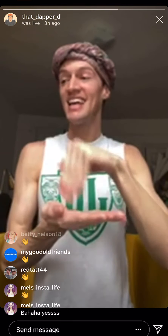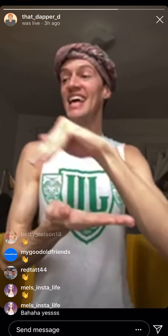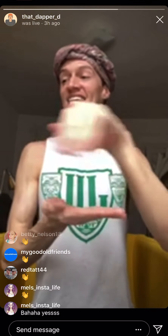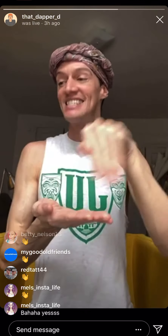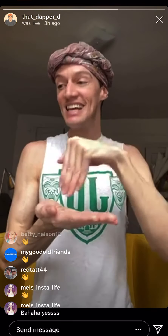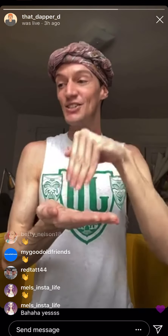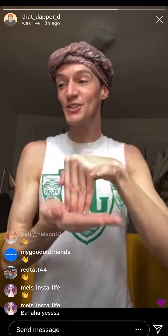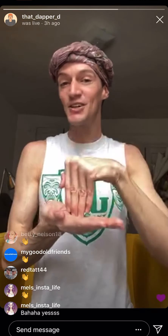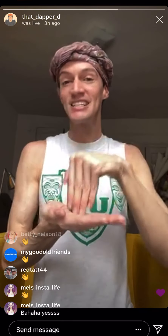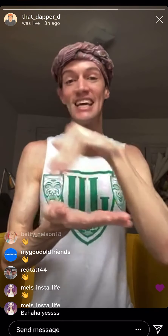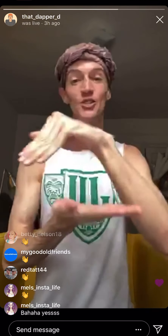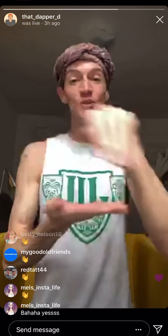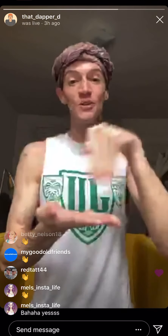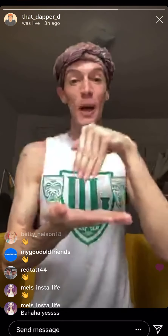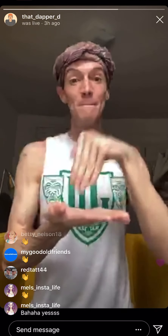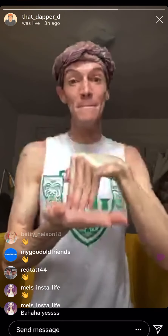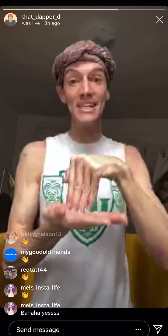center central middle